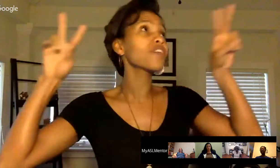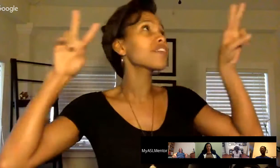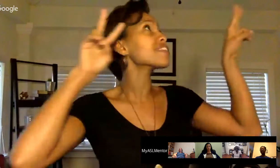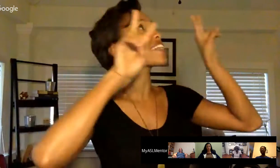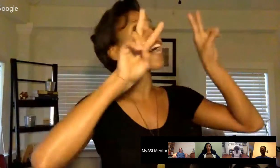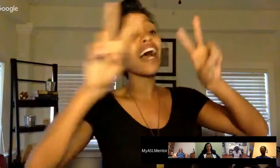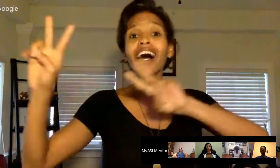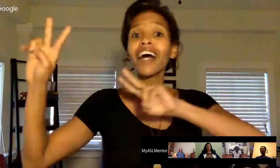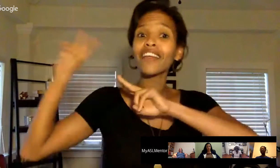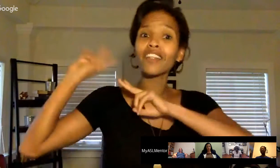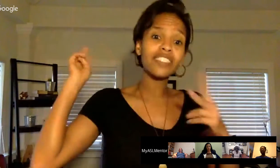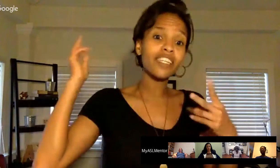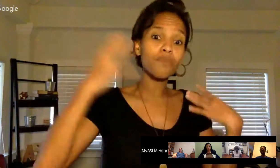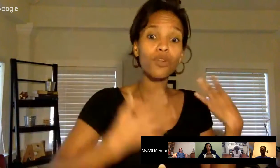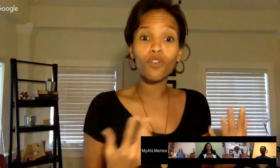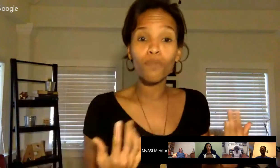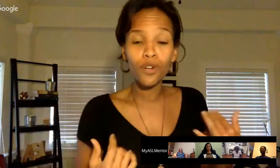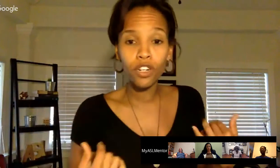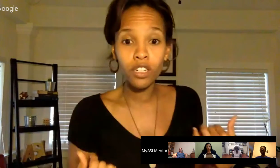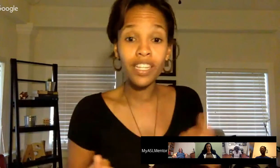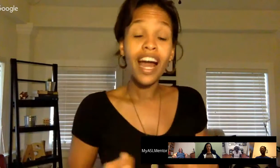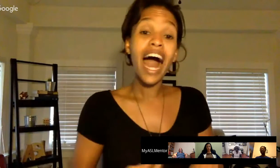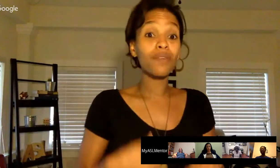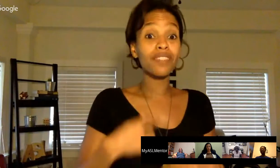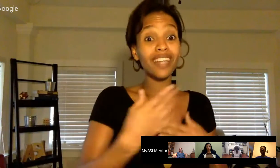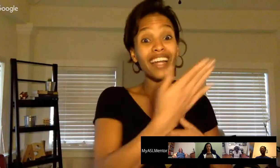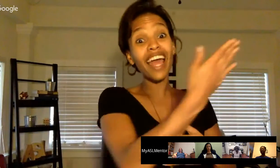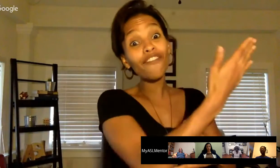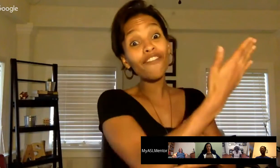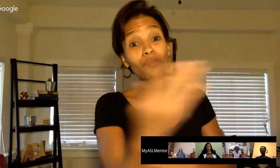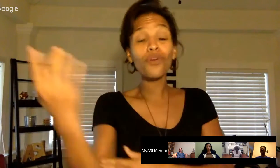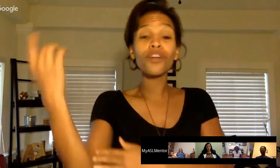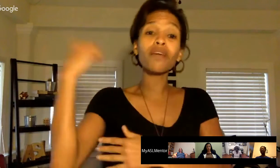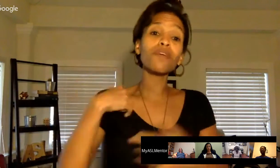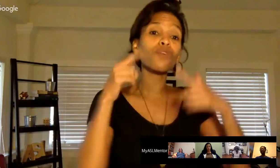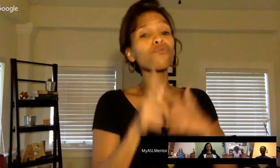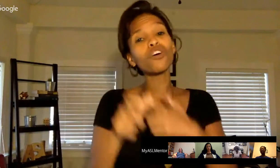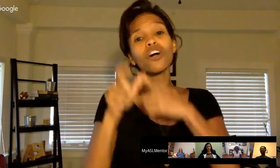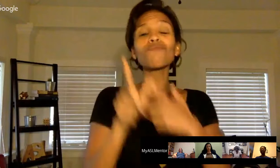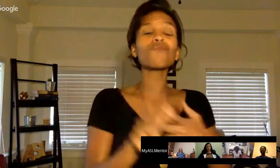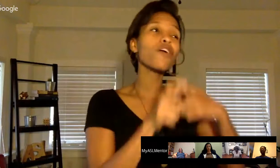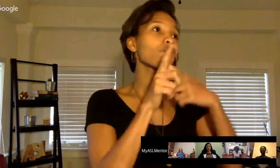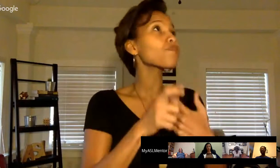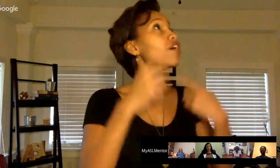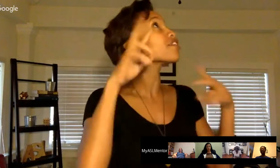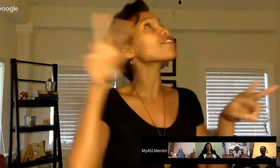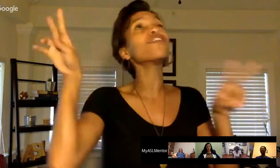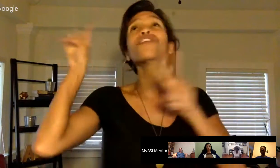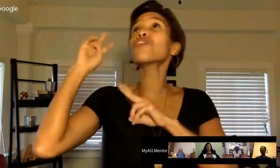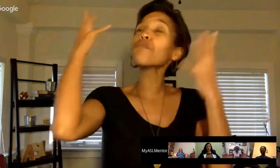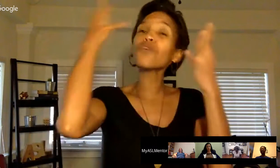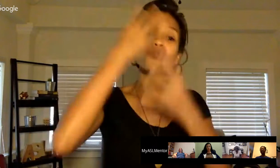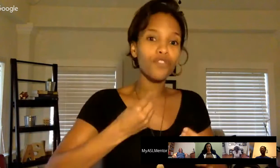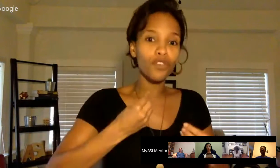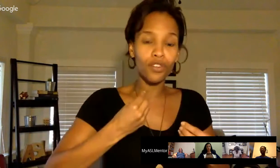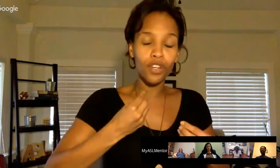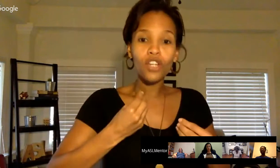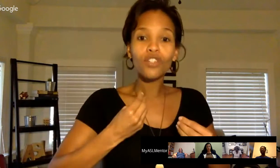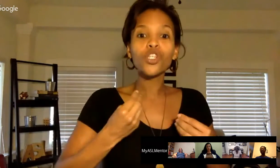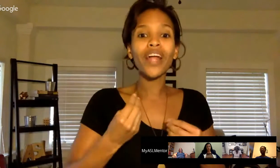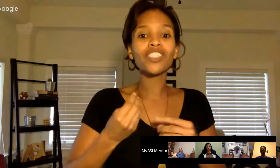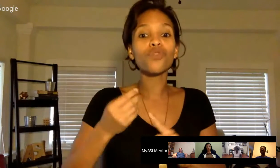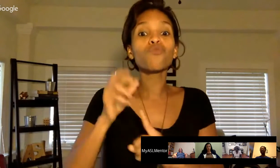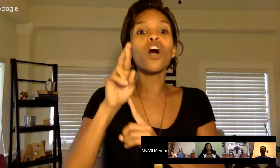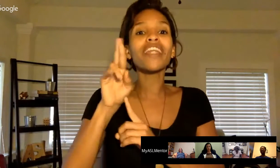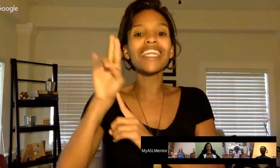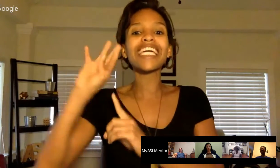and I look at the sky and see the beautiful birds, I would sign every morning me run, run, run, look beautiful.